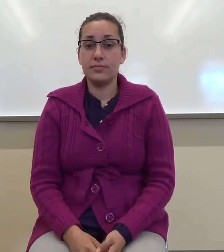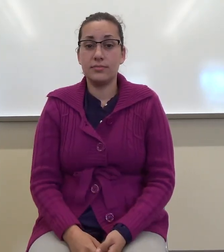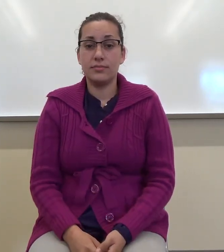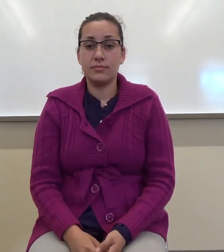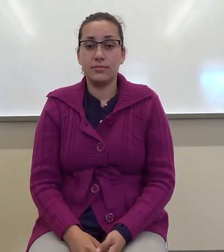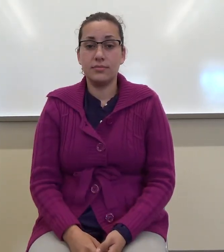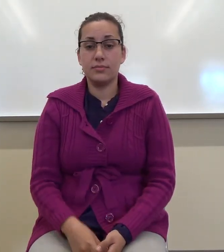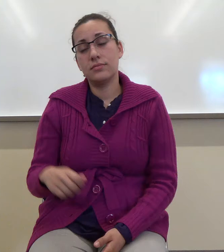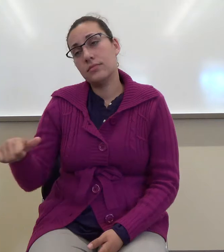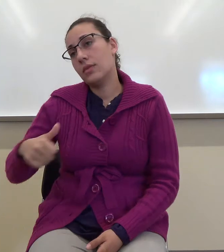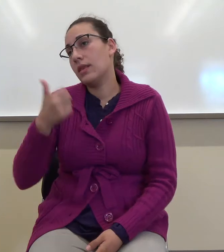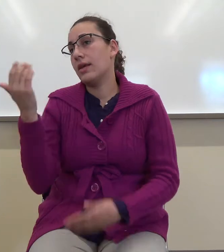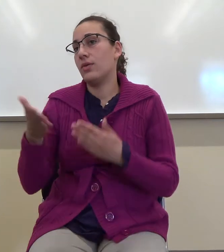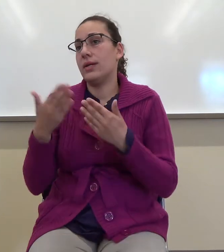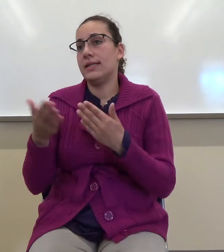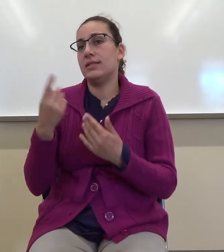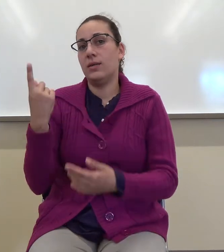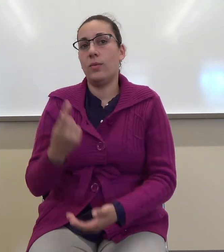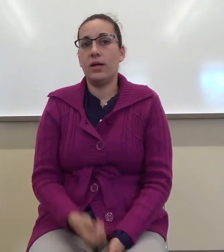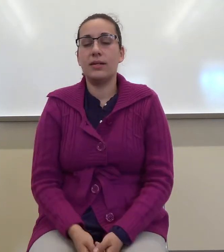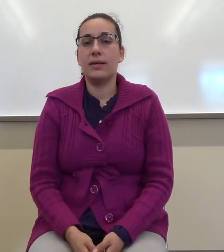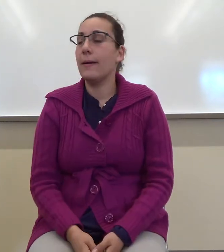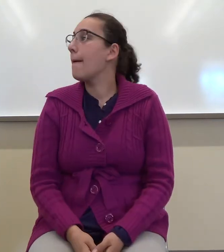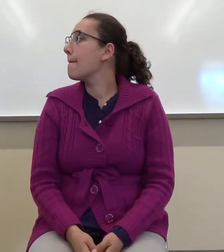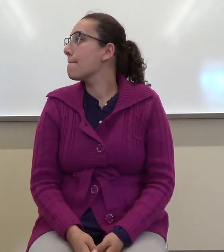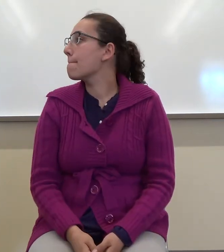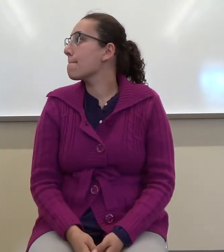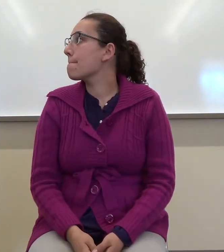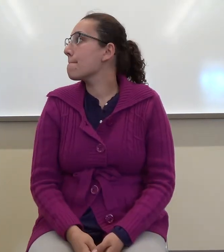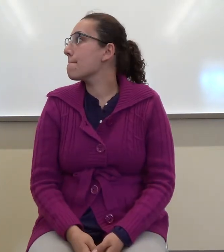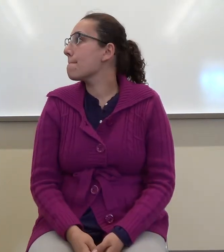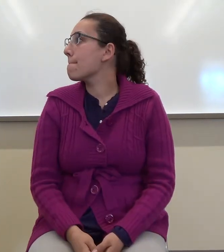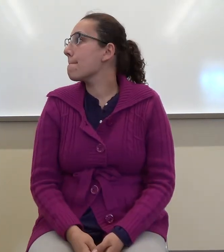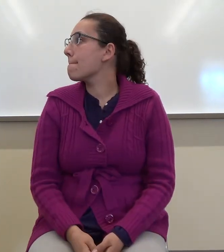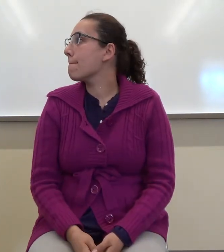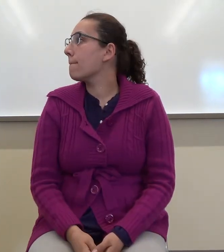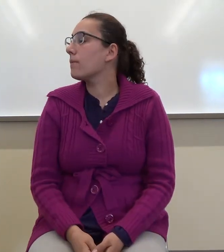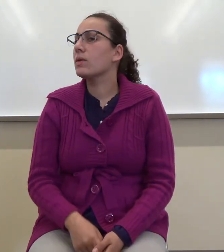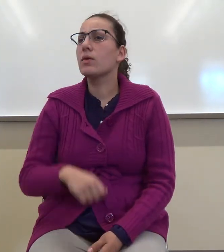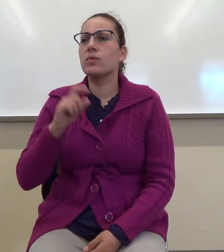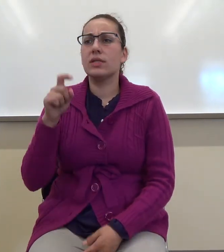one, okay? Here's what you need to do here.